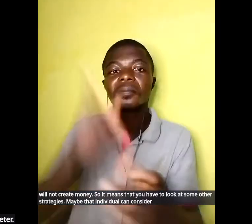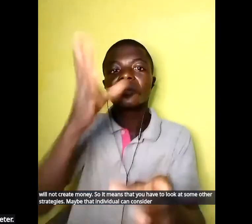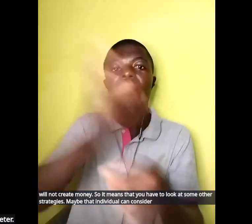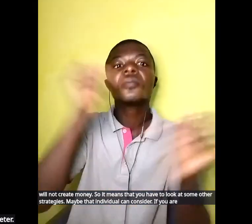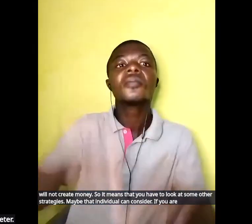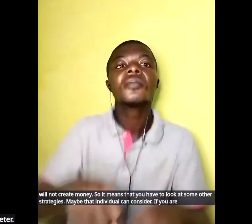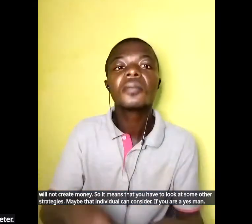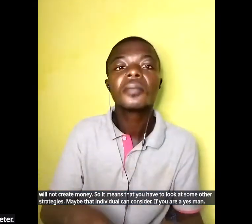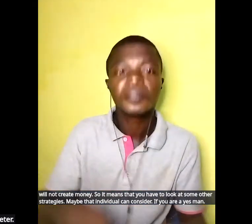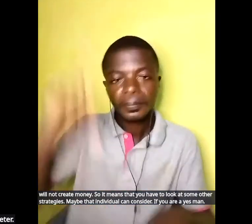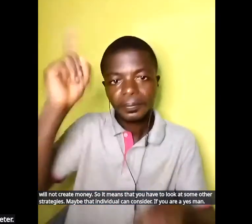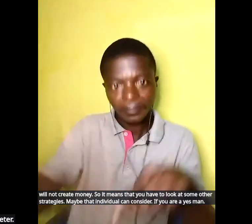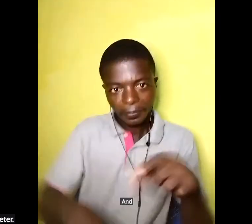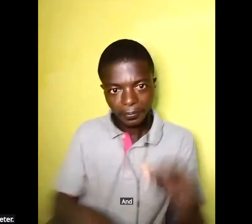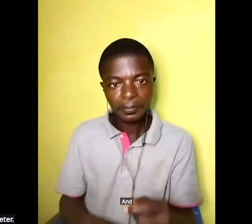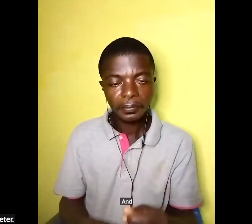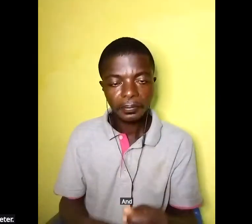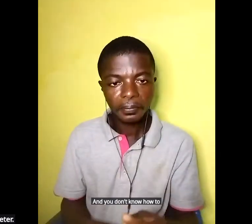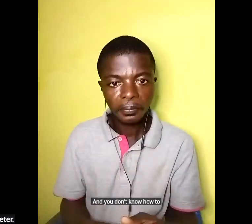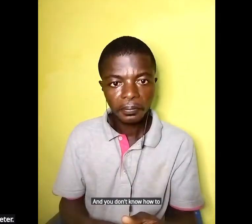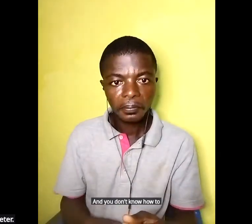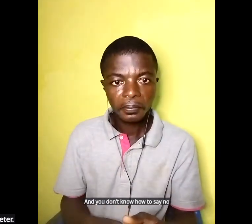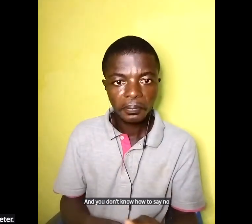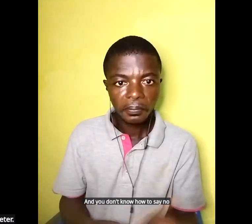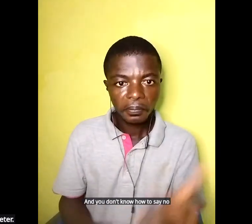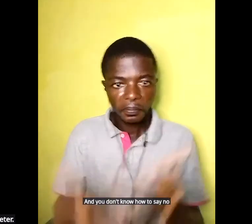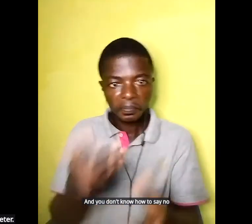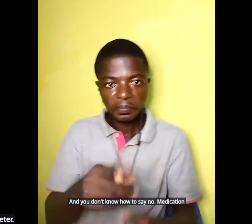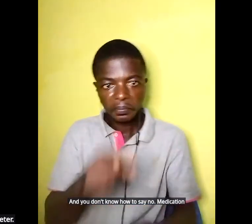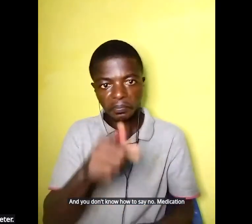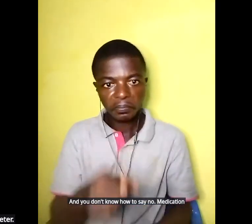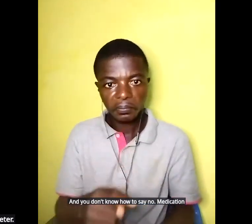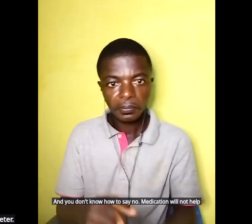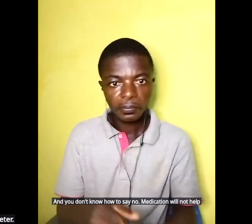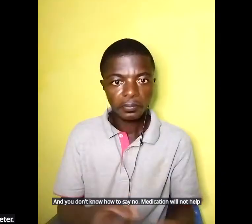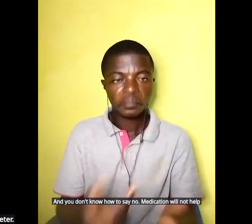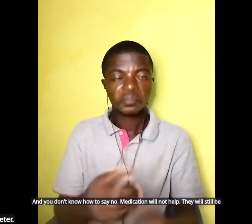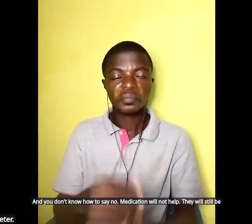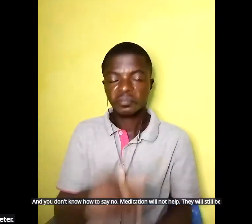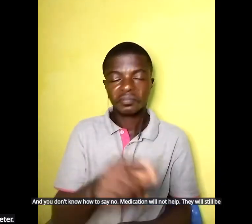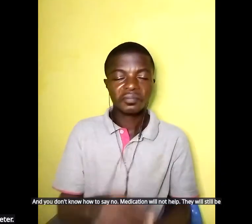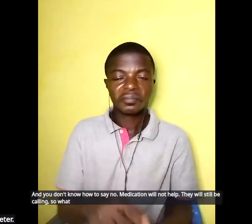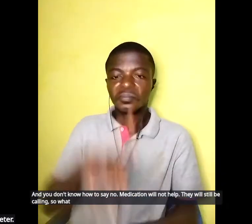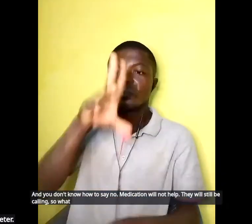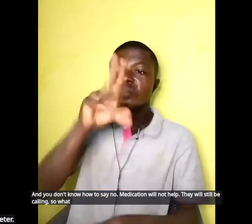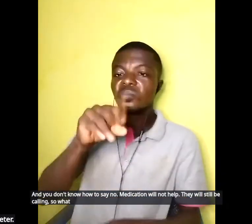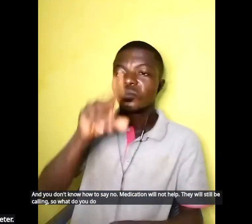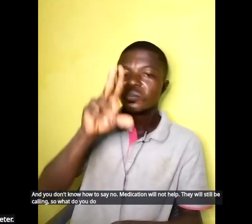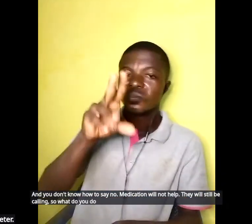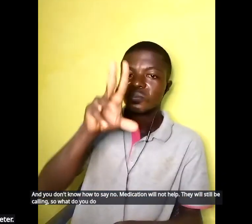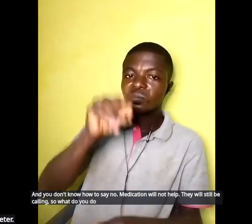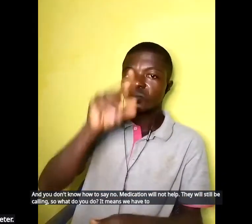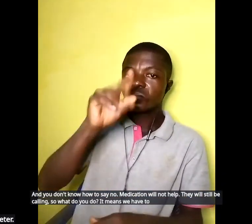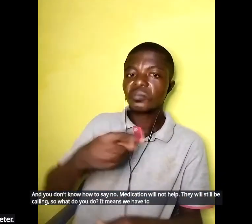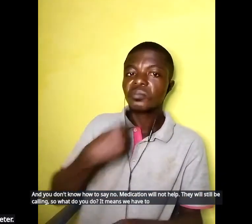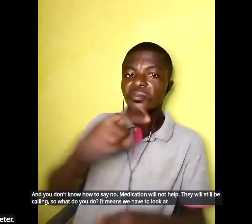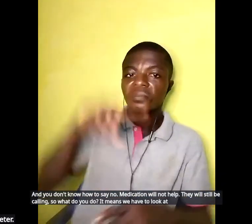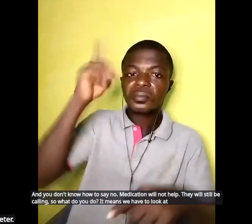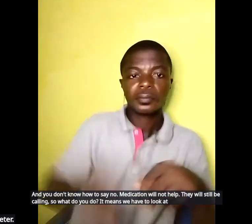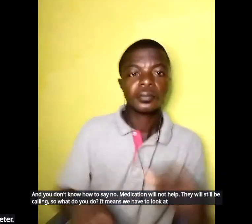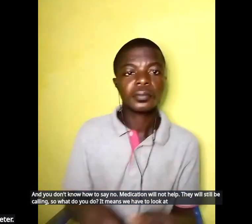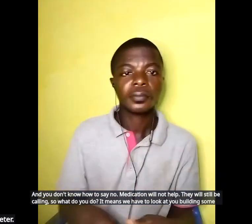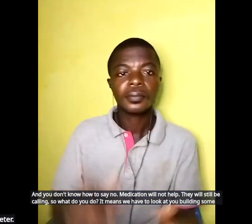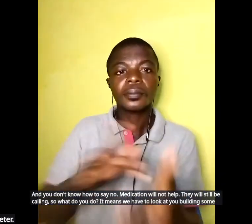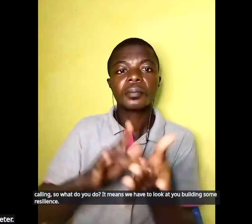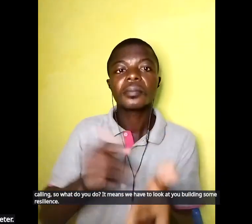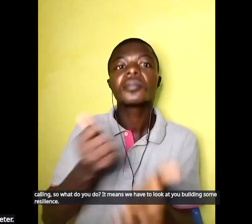yes man and you don't know how to say no, medication will not help. They will still be calling. So what do? It means we have to look at you building some